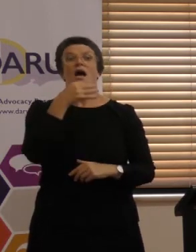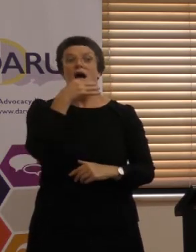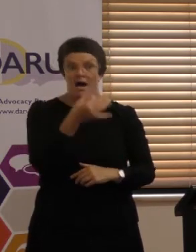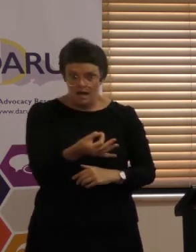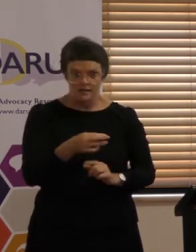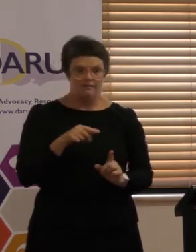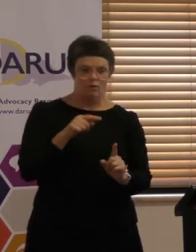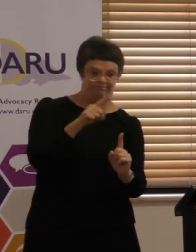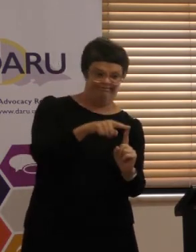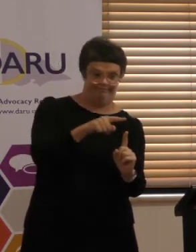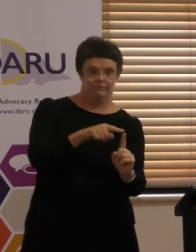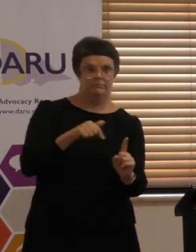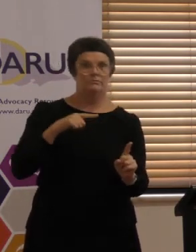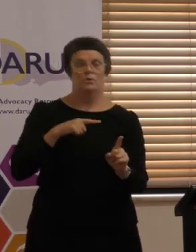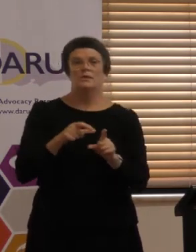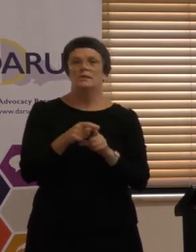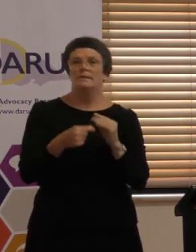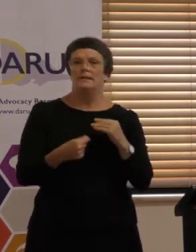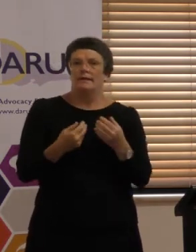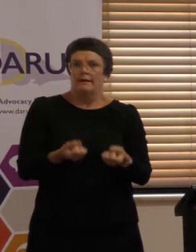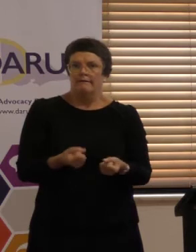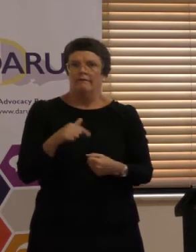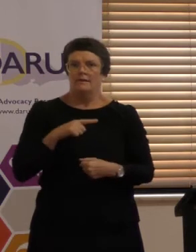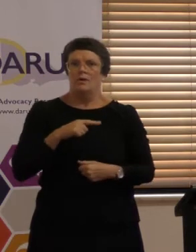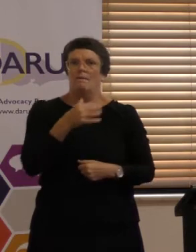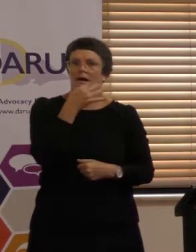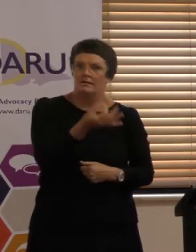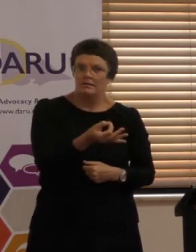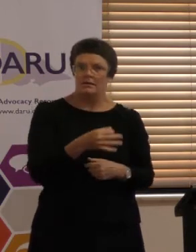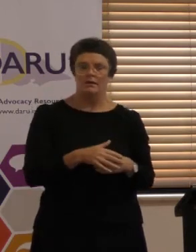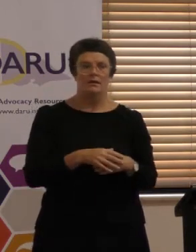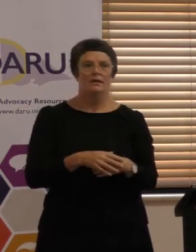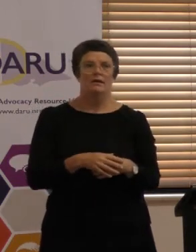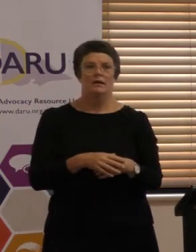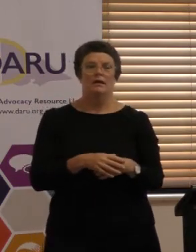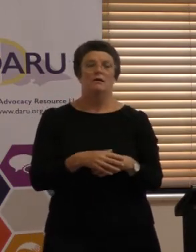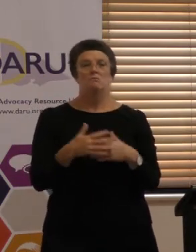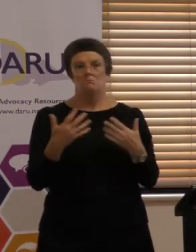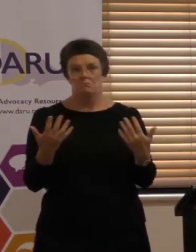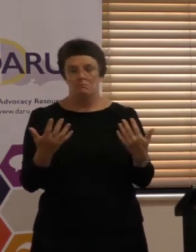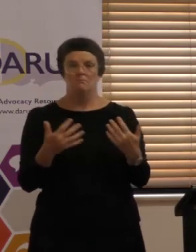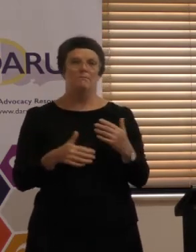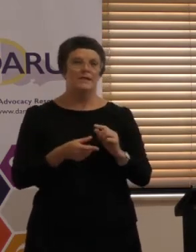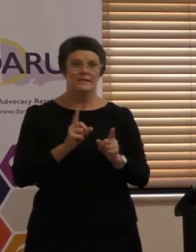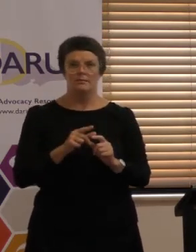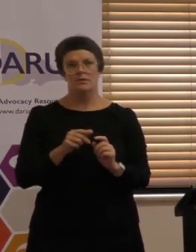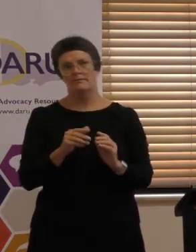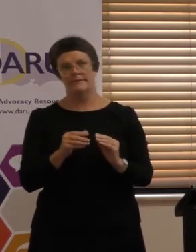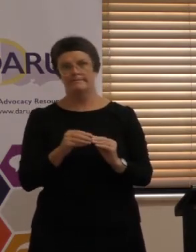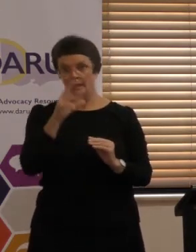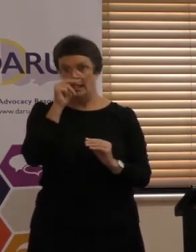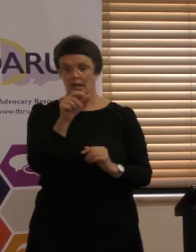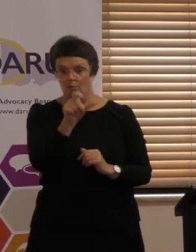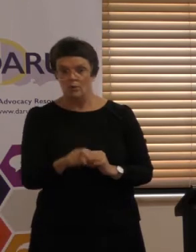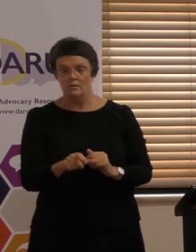disabled. And sometimes that's more prominent when a young person has an invisible disability. So